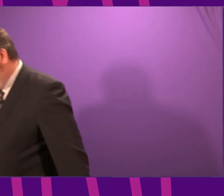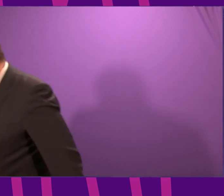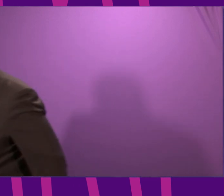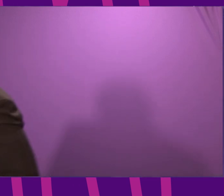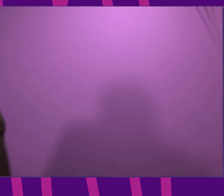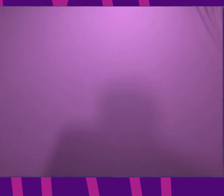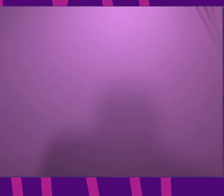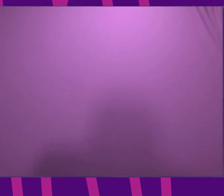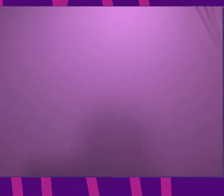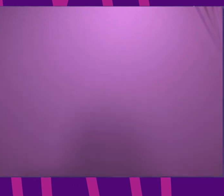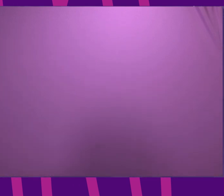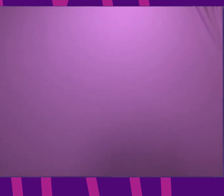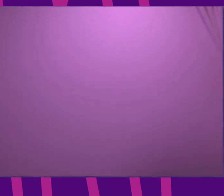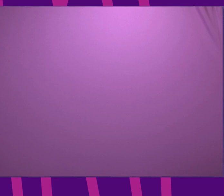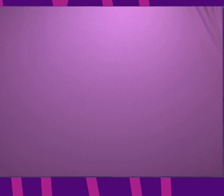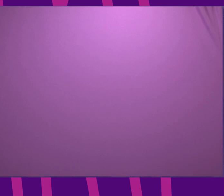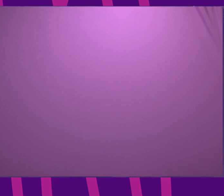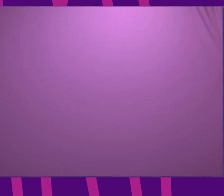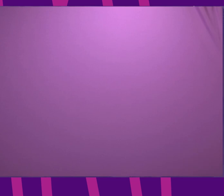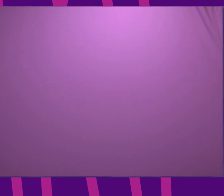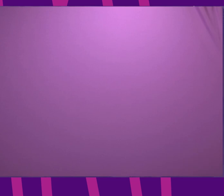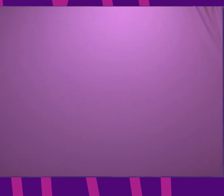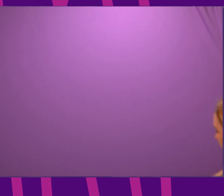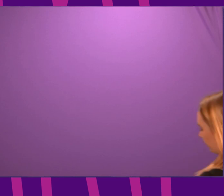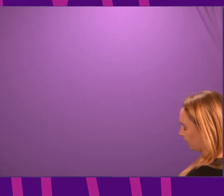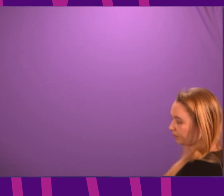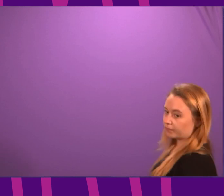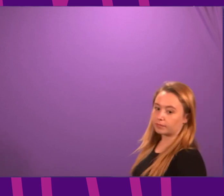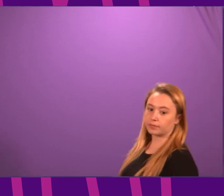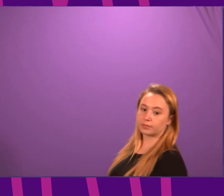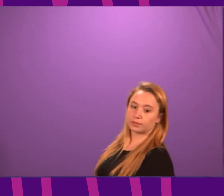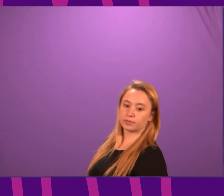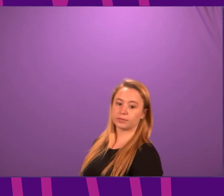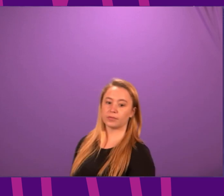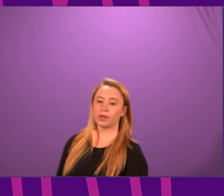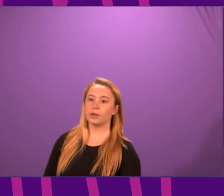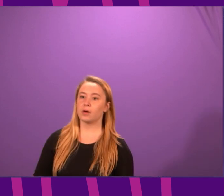Thank you. And I now call Alex Neil to be followed by Anas Sarwar.